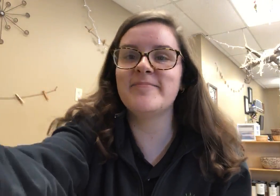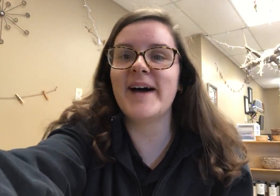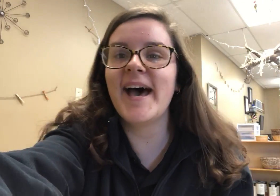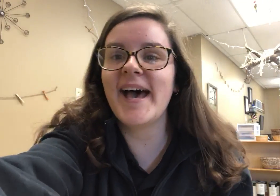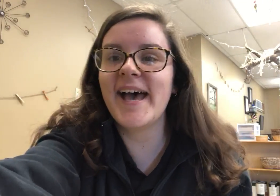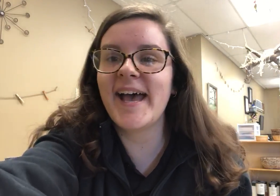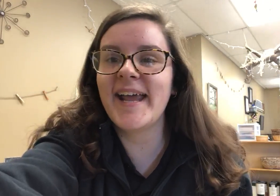bye